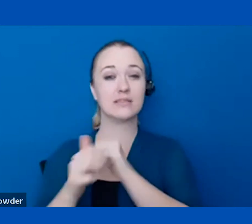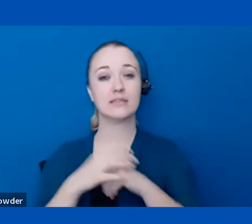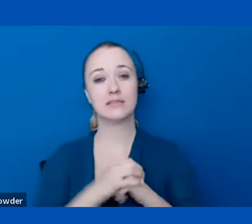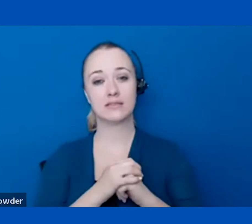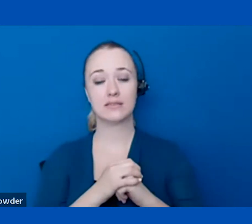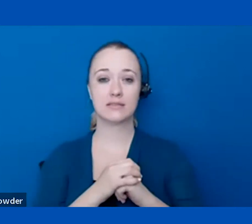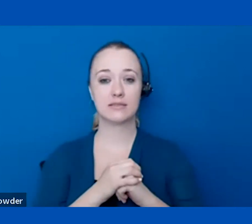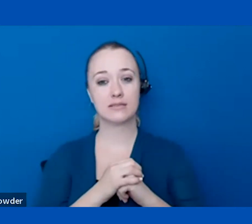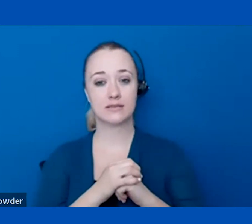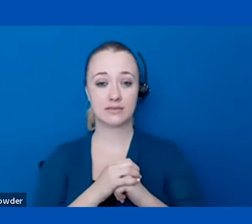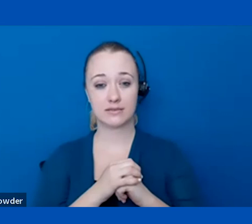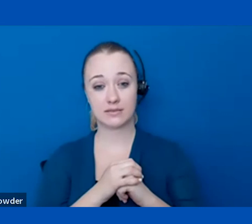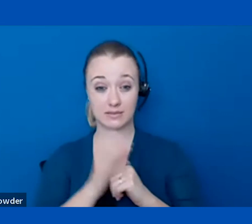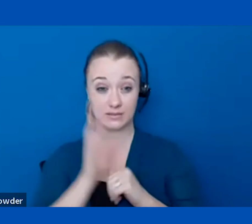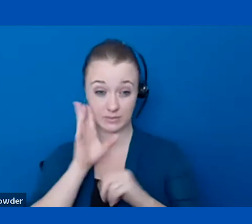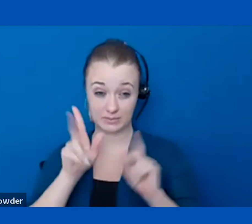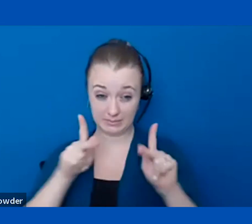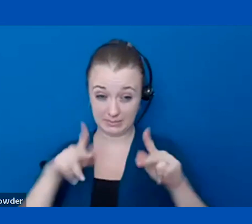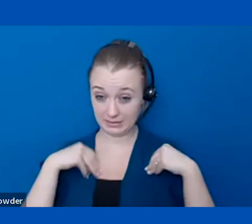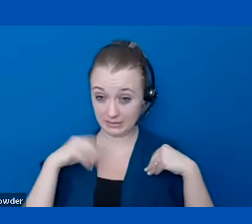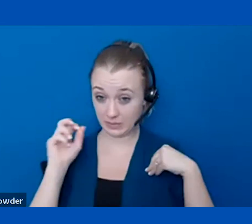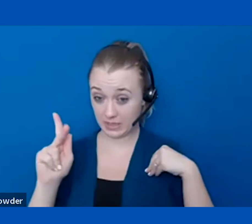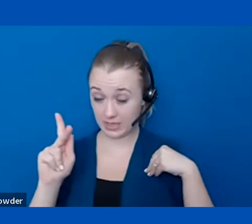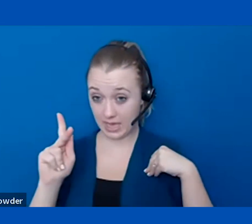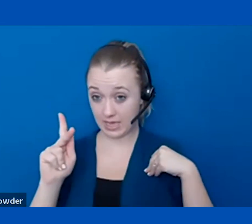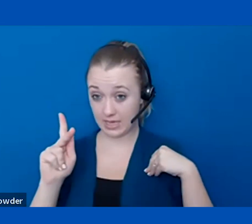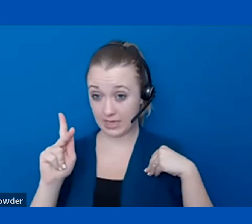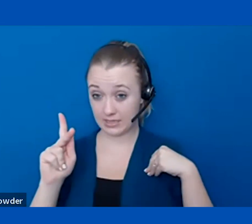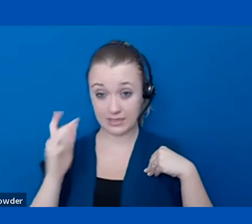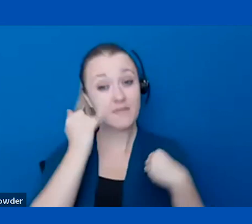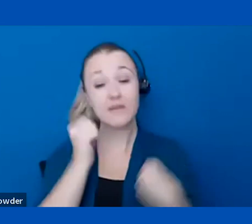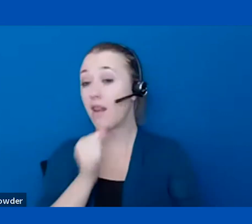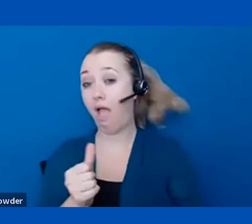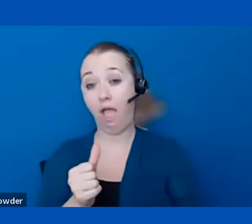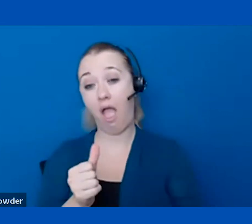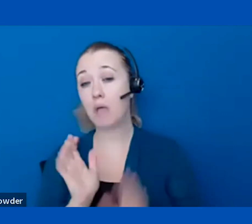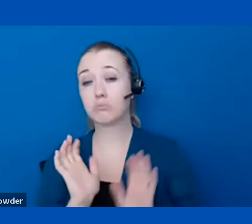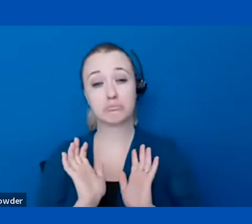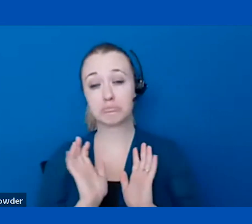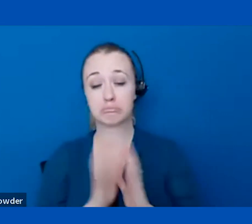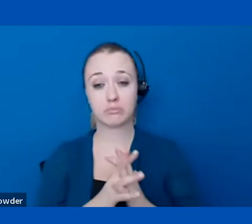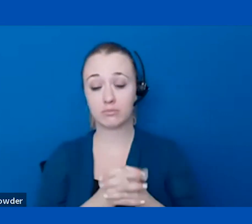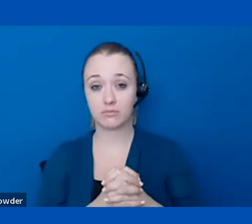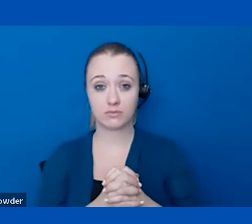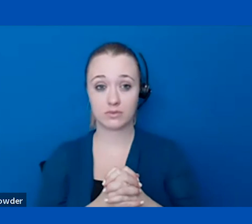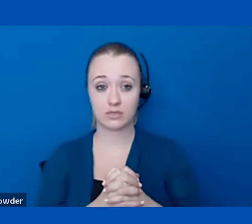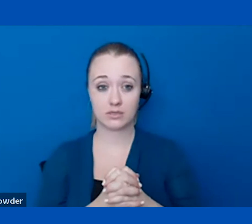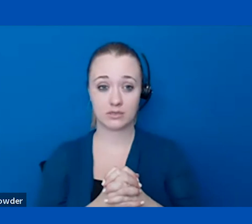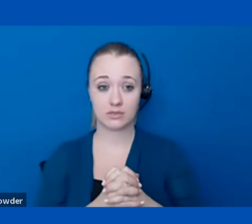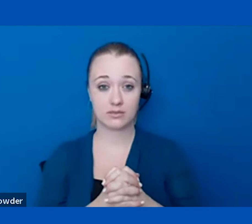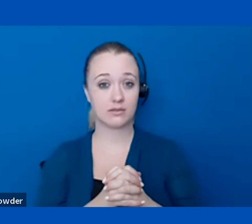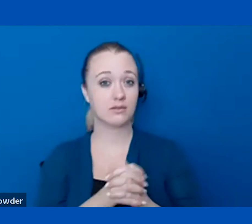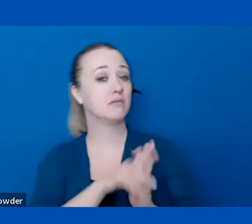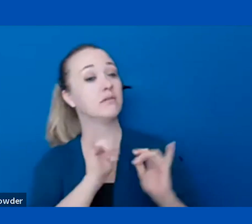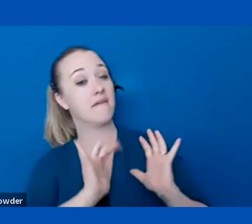are people going to be okay with that? If not, speak now. That's fine